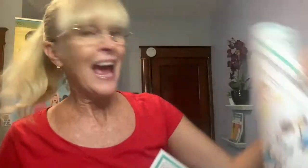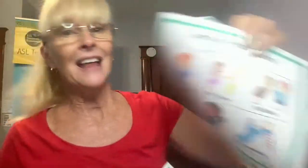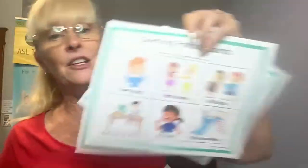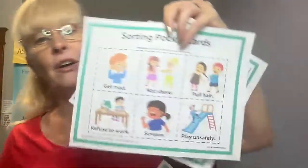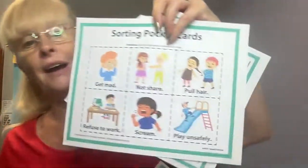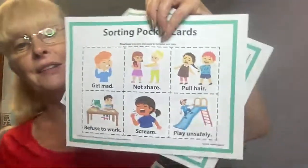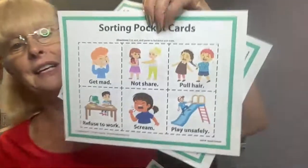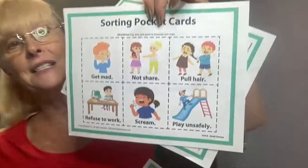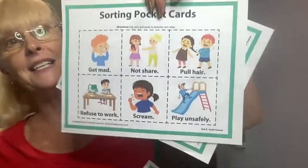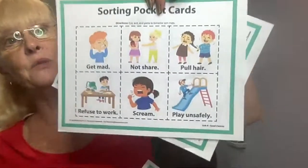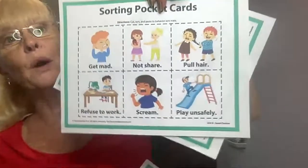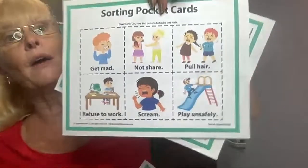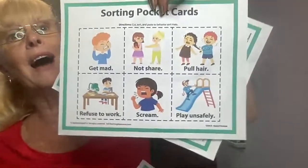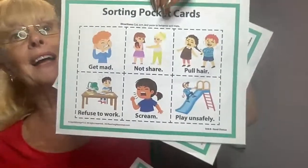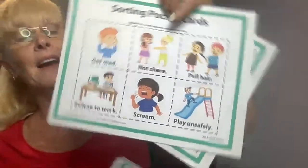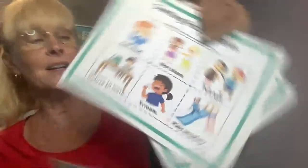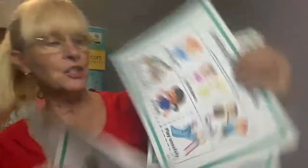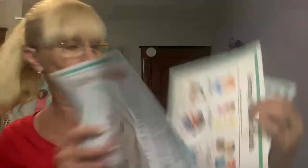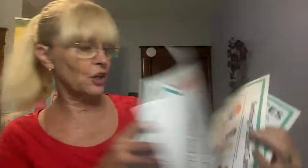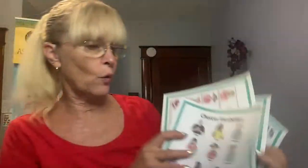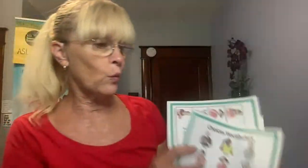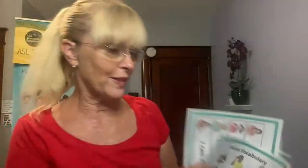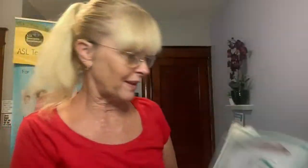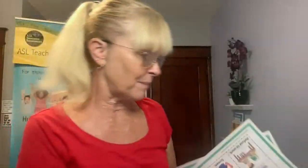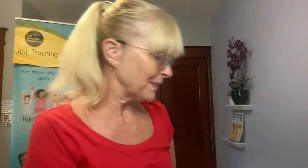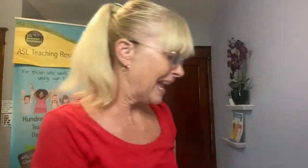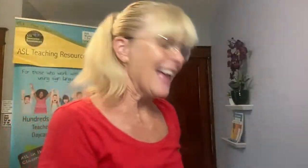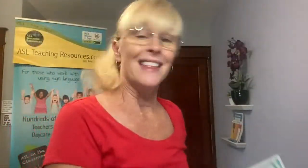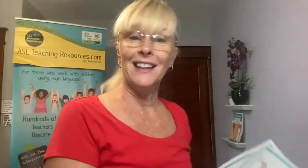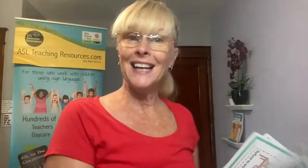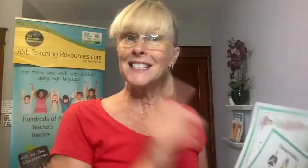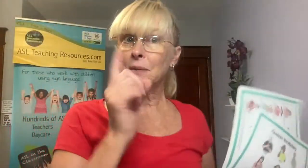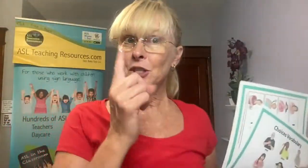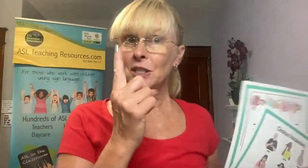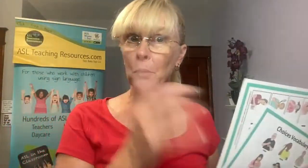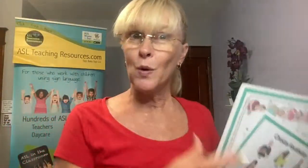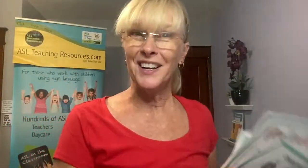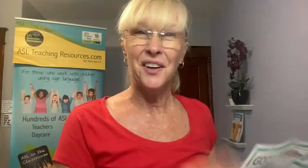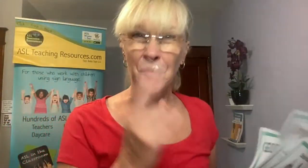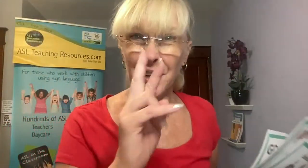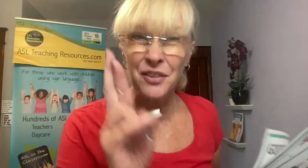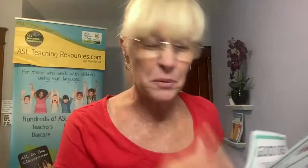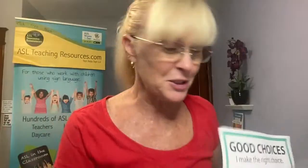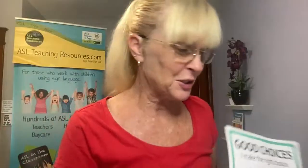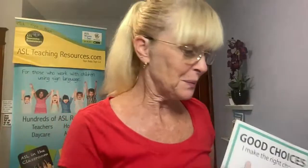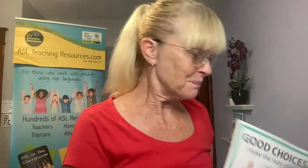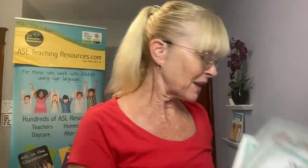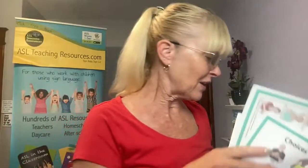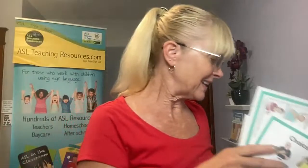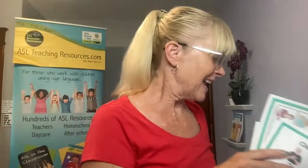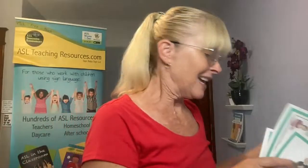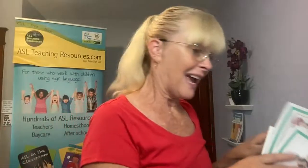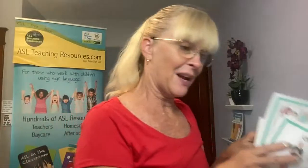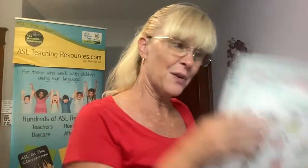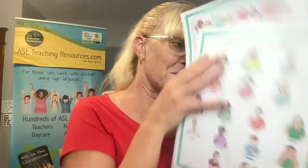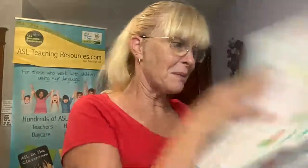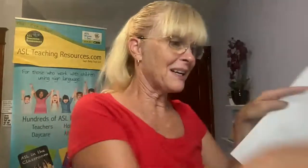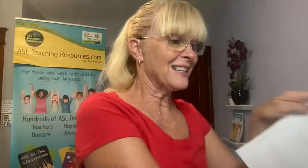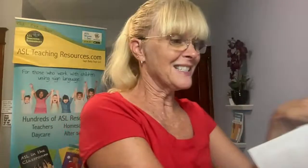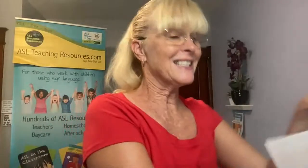And then you'll have these as well, icons to go with them. Now that's subject number one. Are you ready for number two? All right. Hang with me because it's